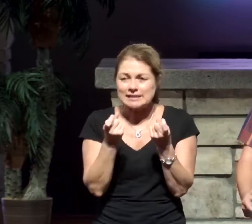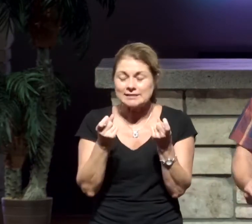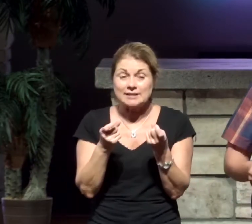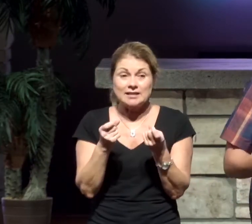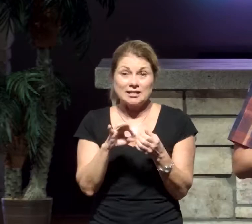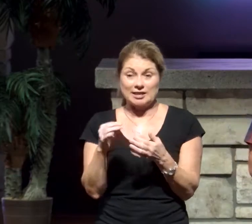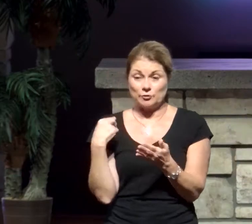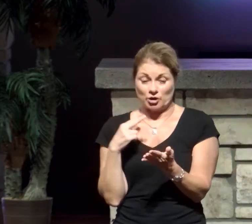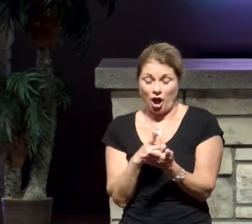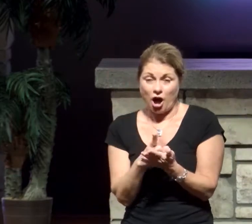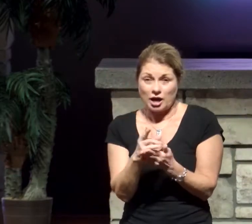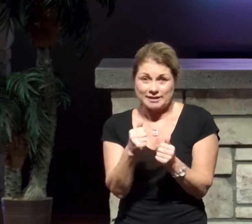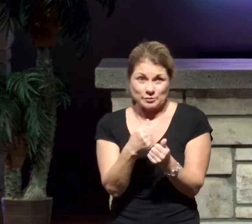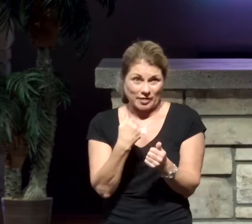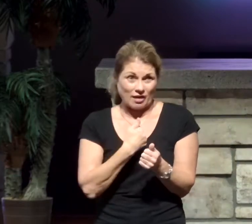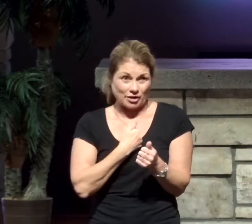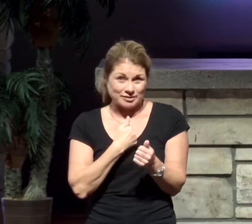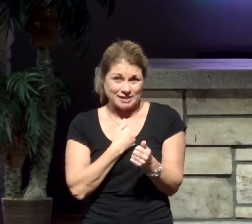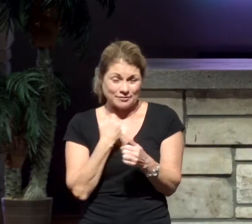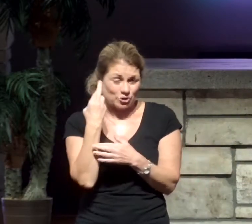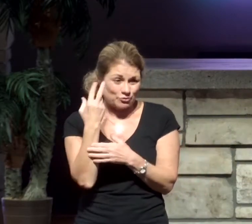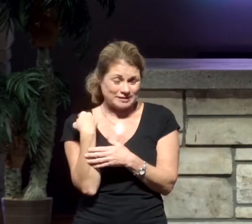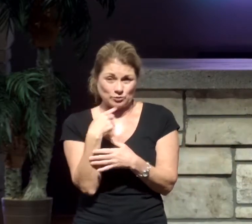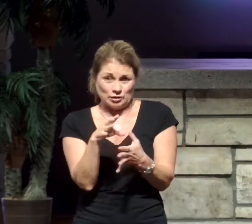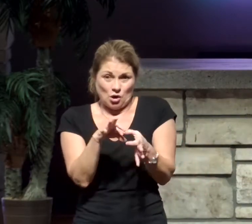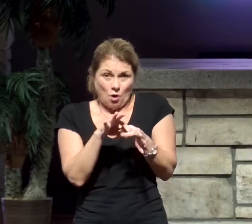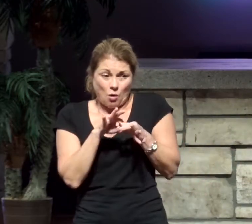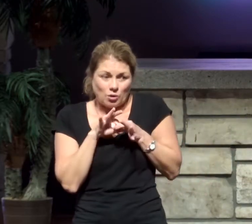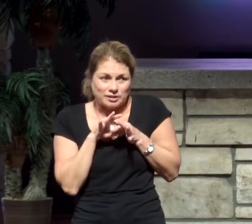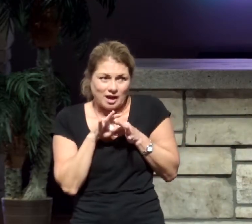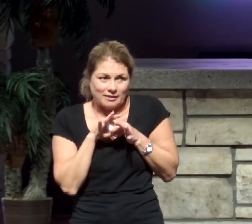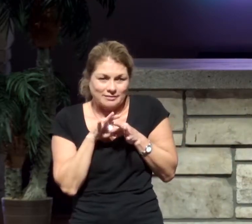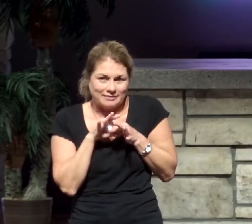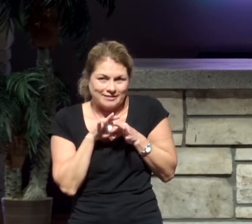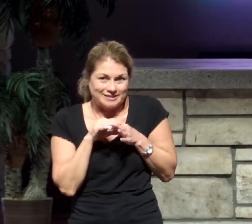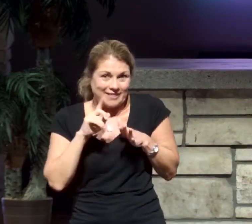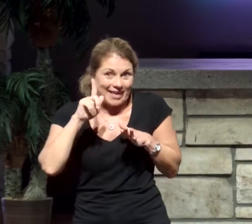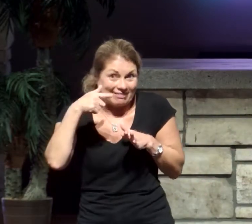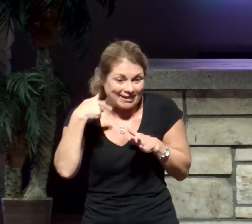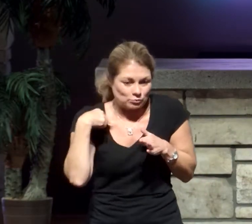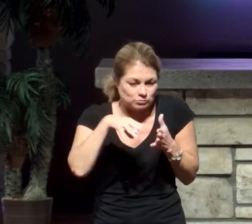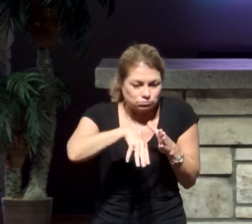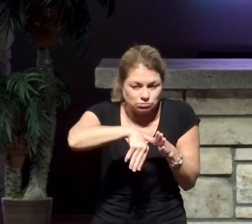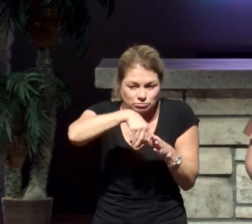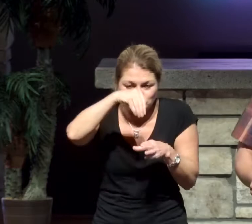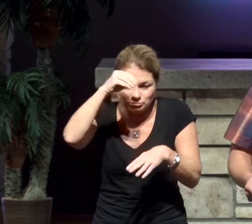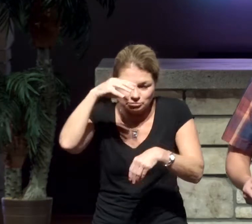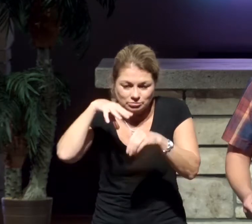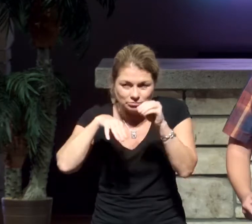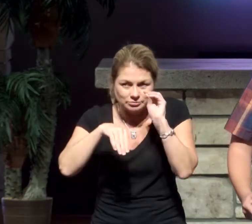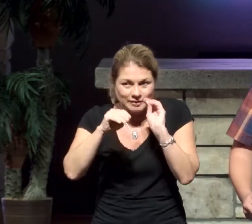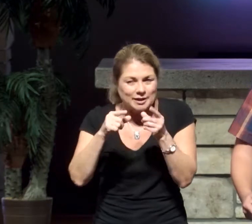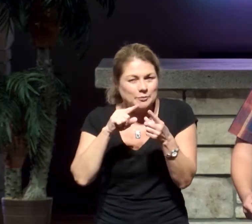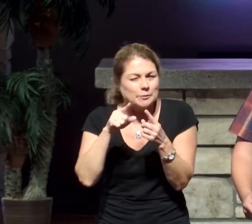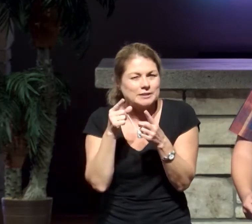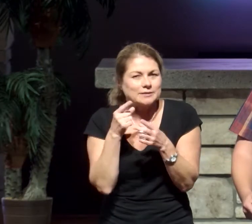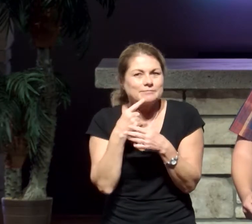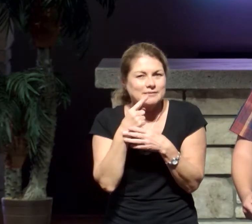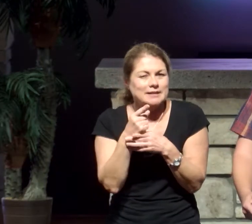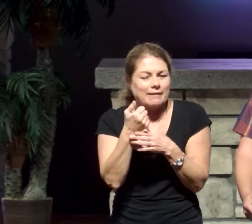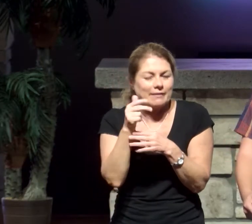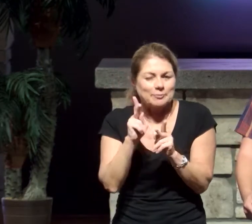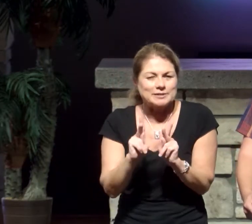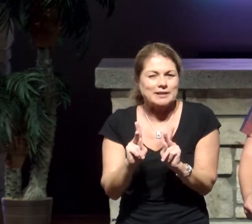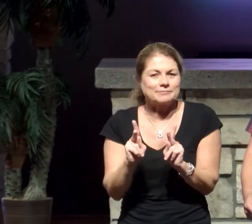the reason why we hold on to these things is so that we can pull them out at the right time when we need to make our point.